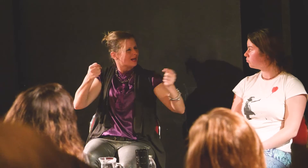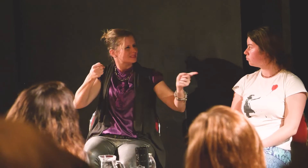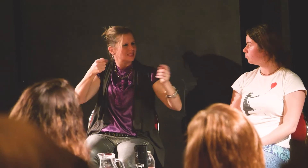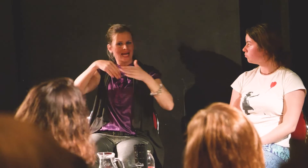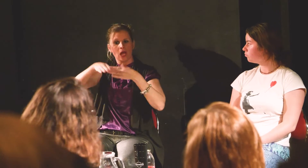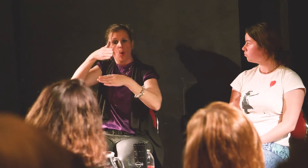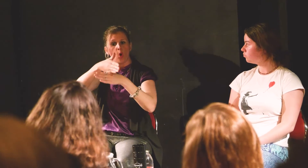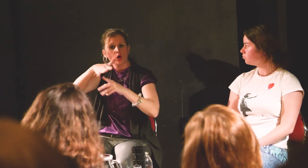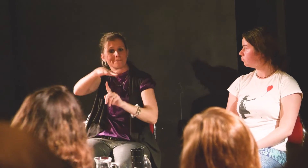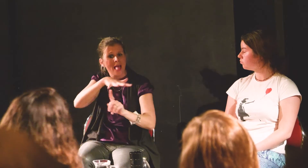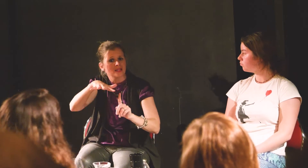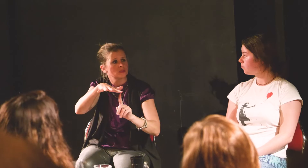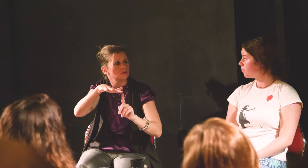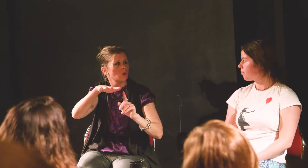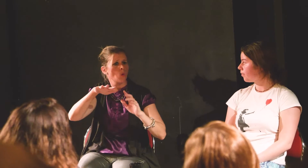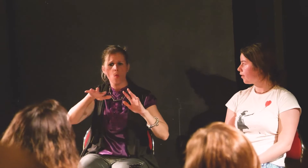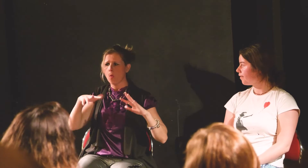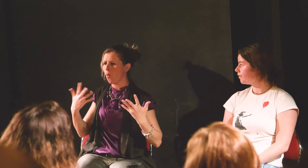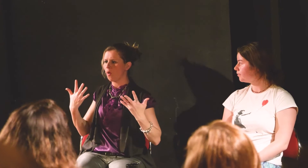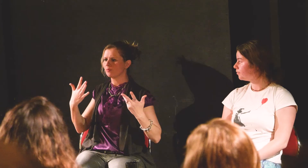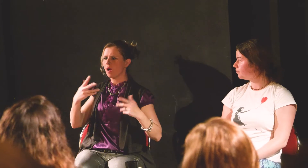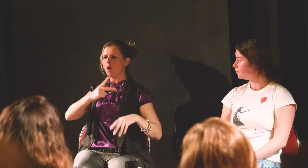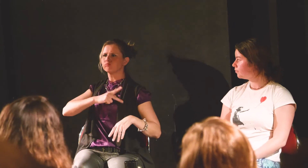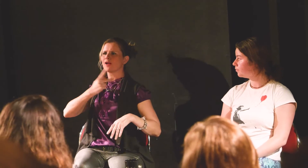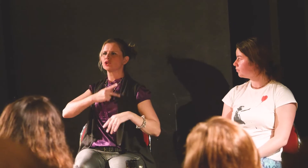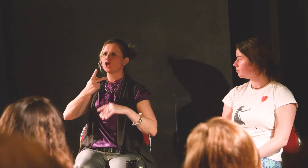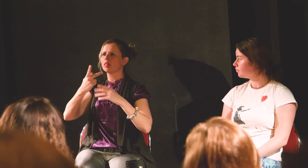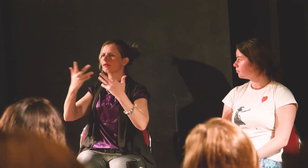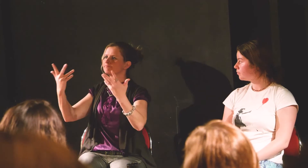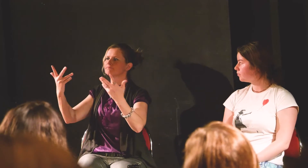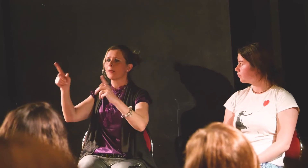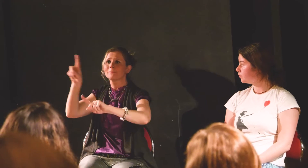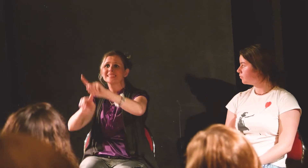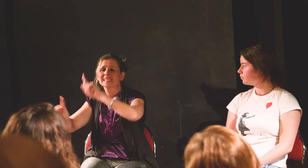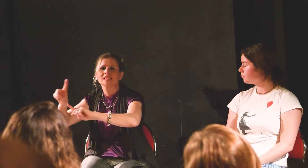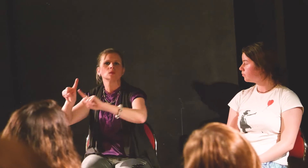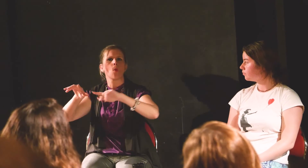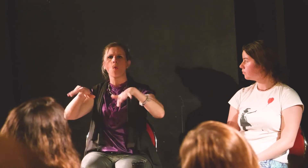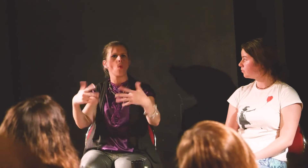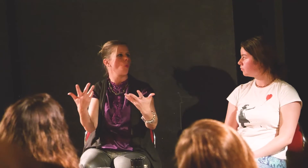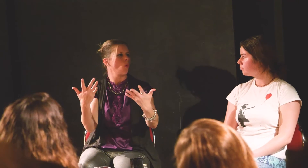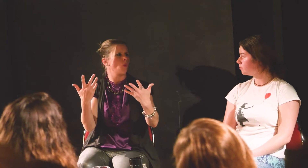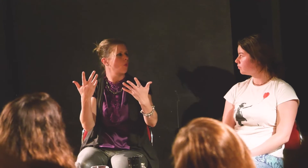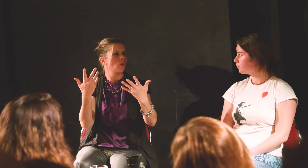I suppose, any barriers that you faced in the workplace, be it in